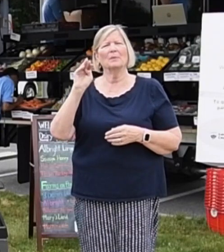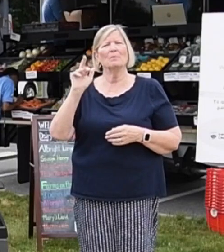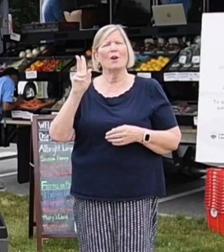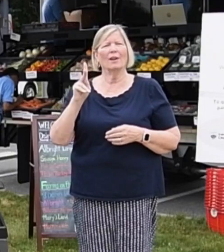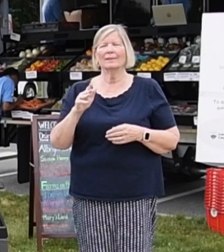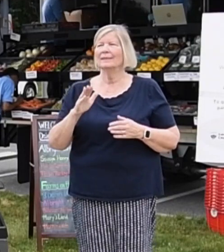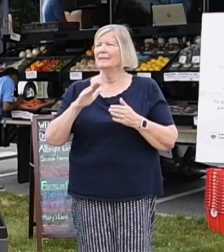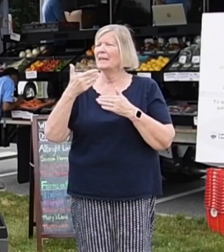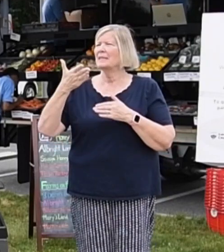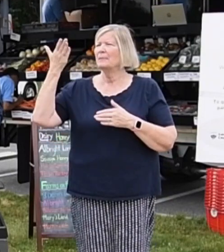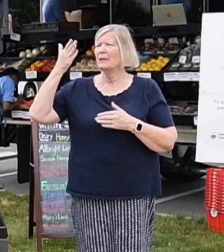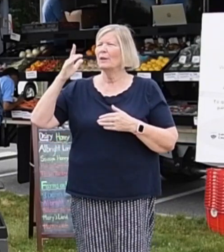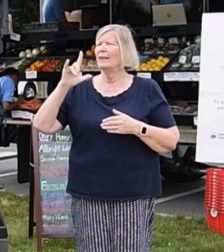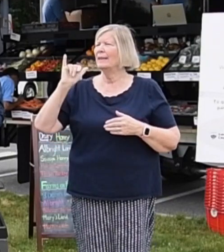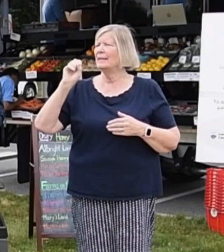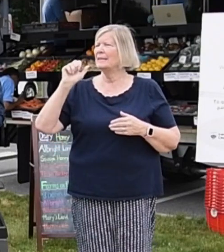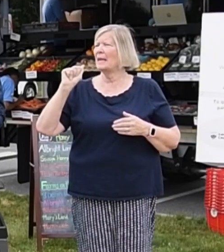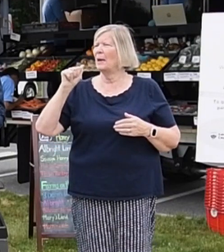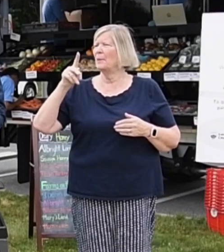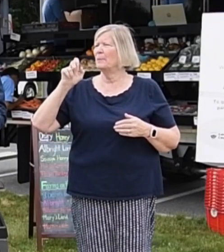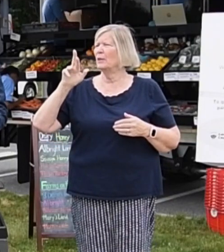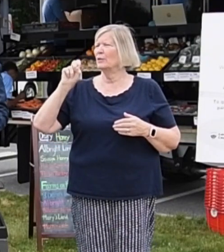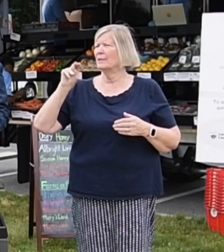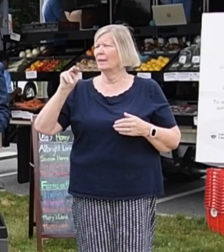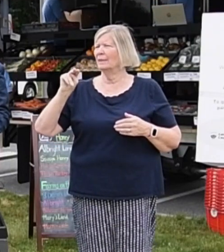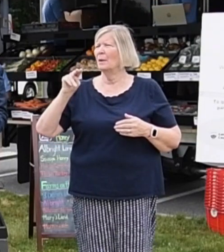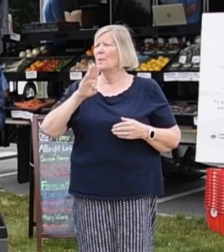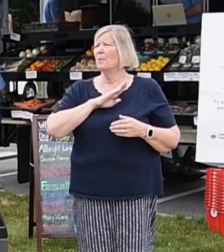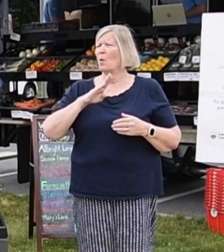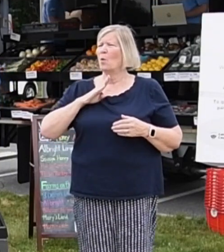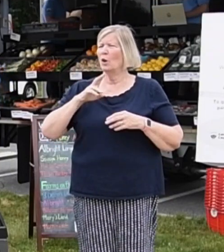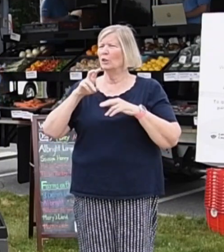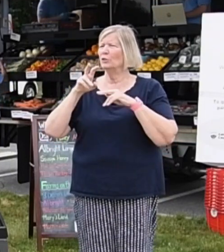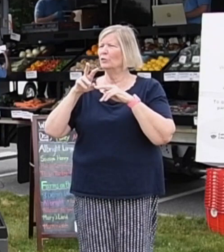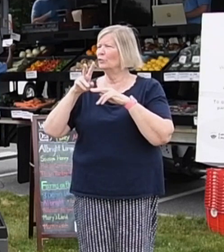next speaker is Lisa Pearson, Board Chair for the Horizon Foundation.